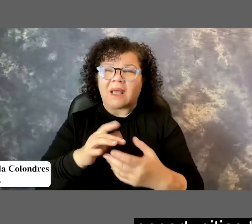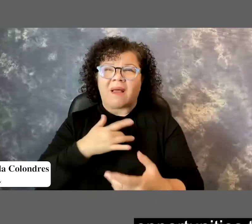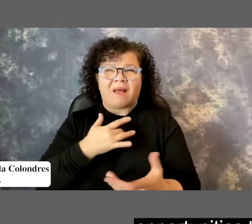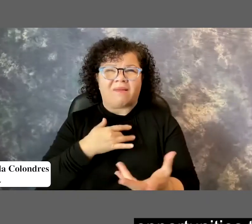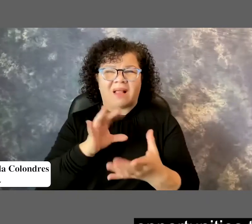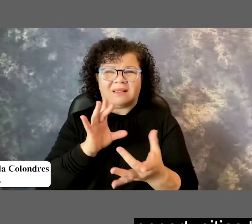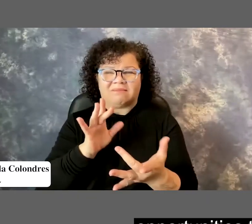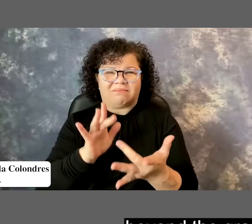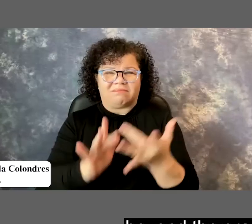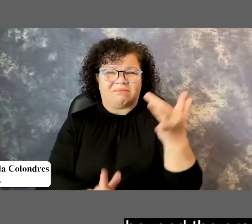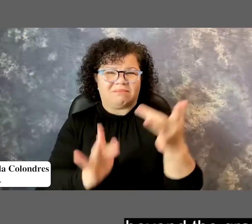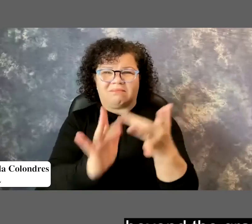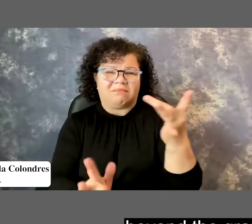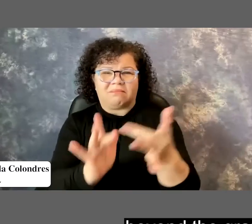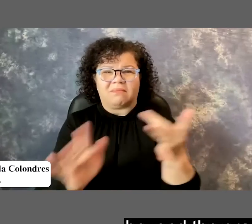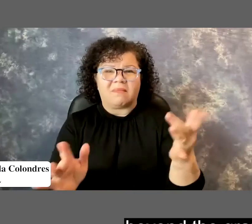beyond the grant-making process.